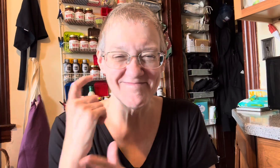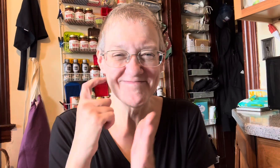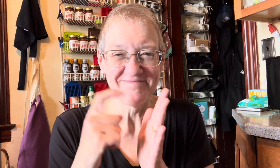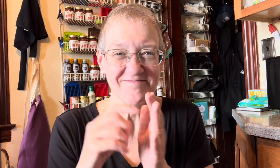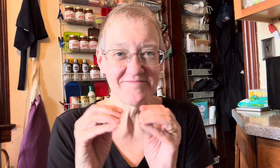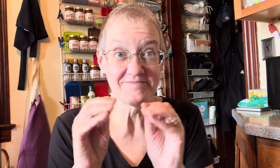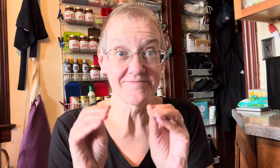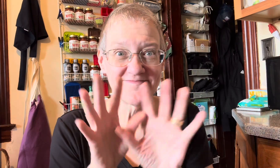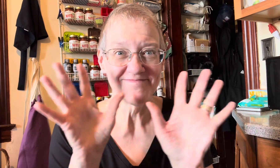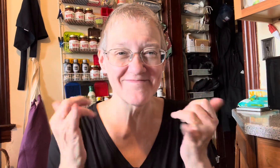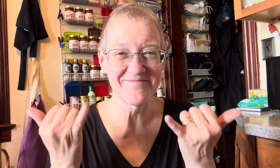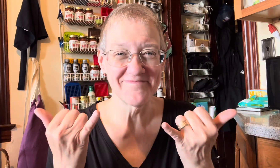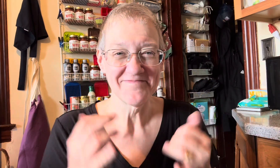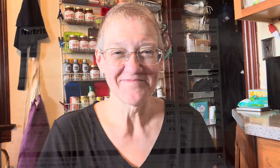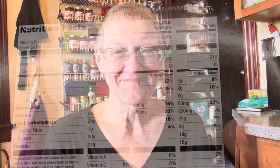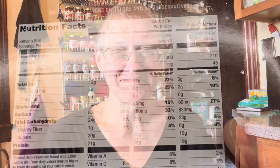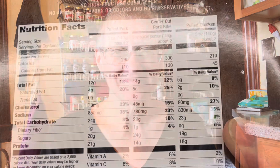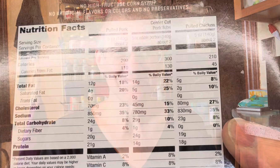information. That's why it's brighter right now.